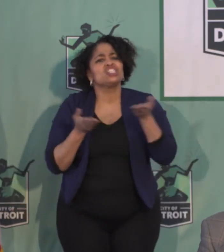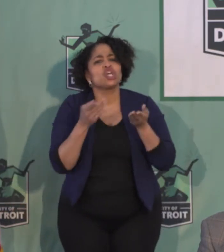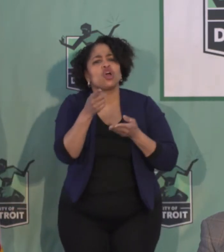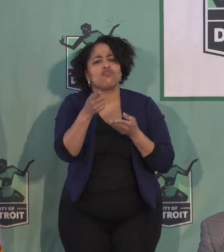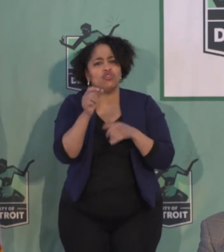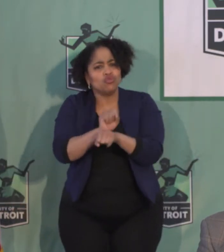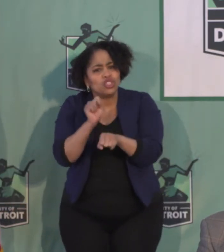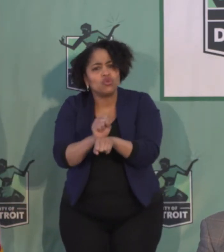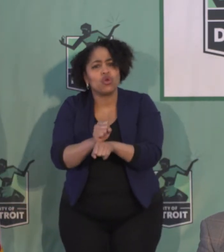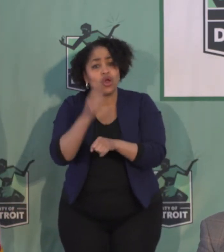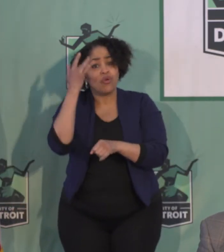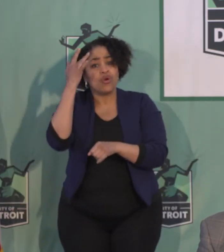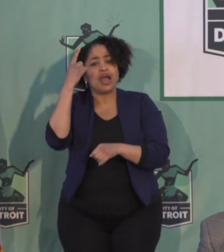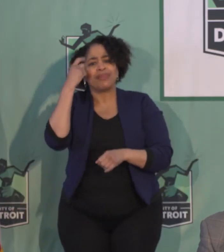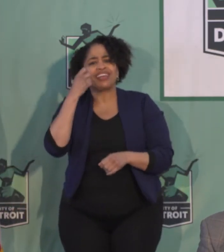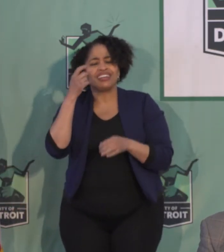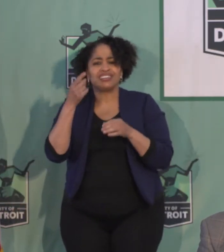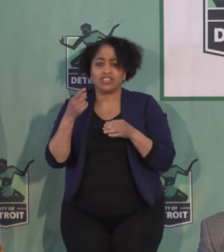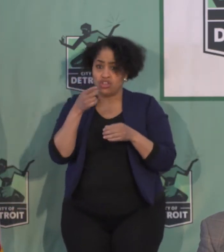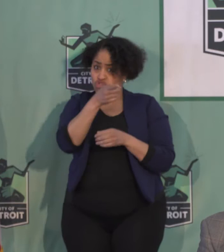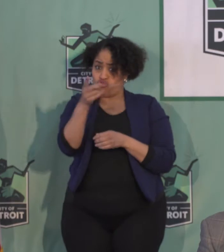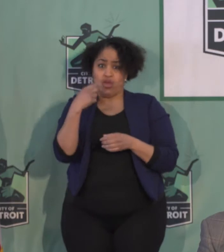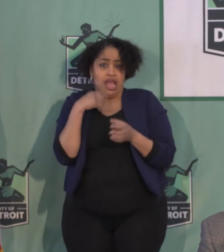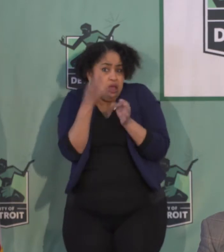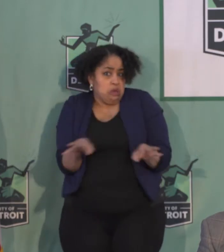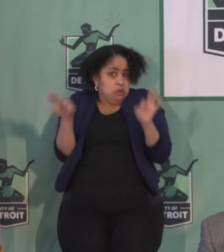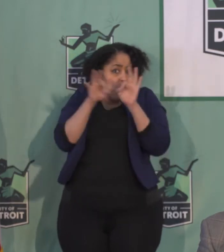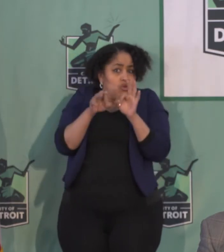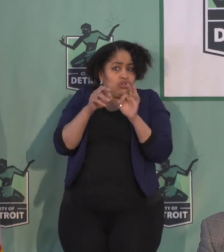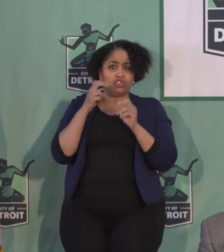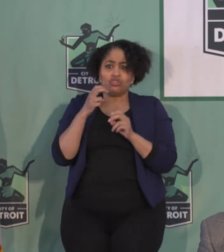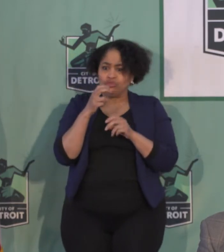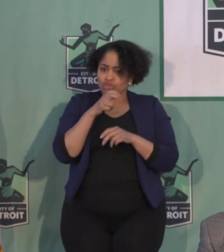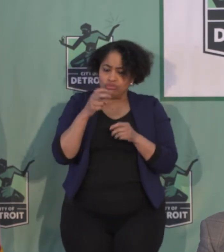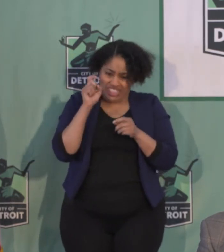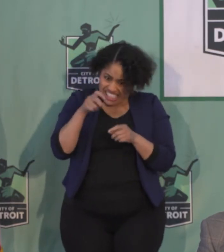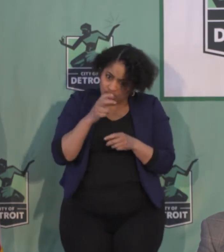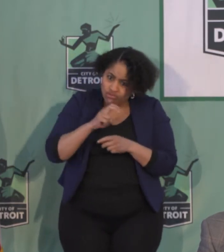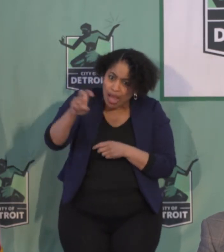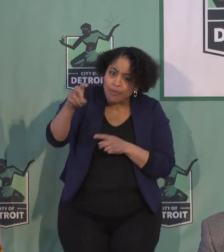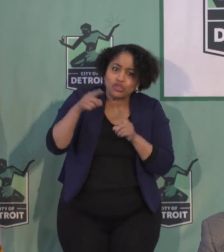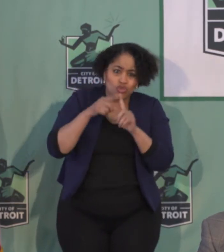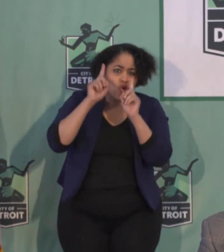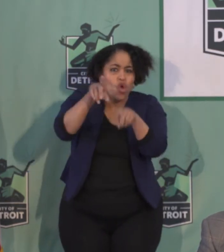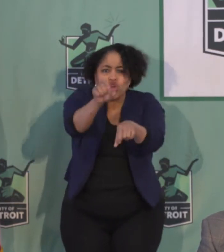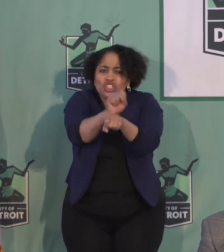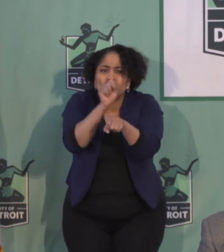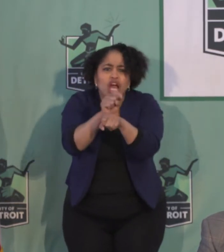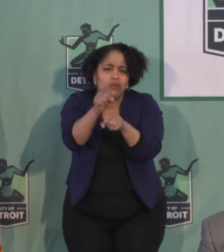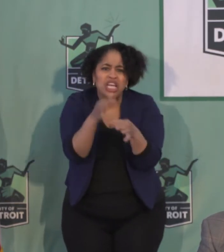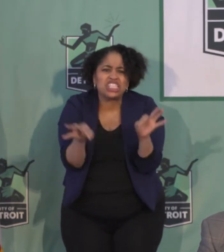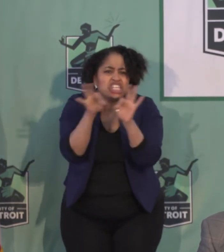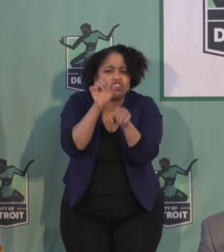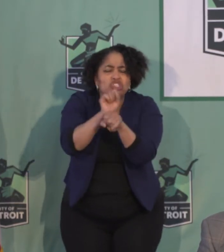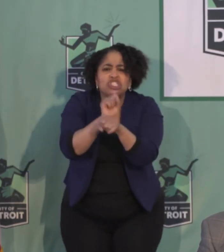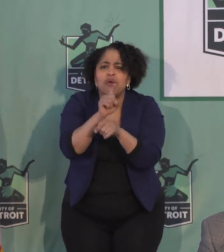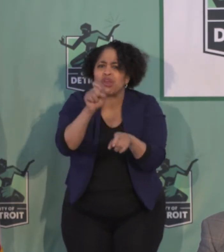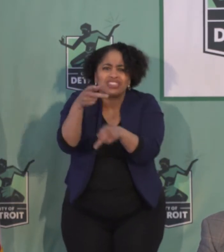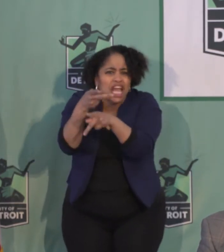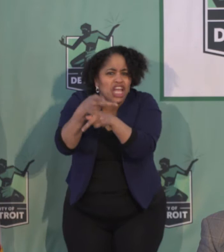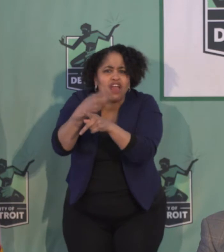had essential trips that you had to go take care of a loved one, you had to get to an essential job. They're there for